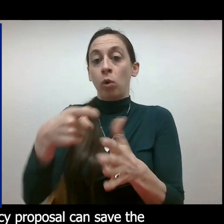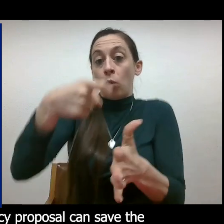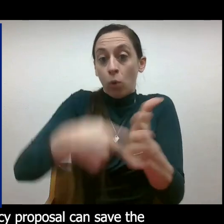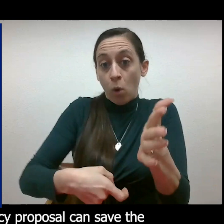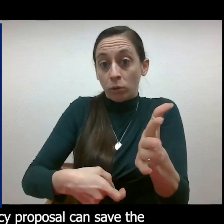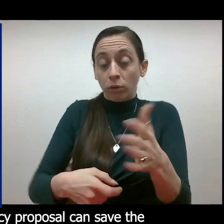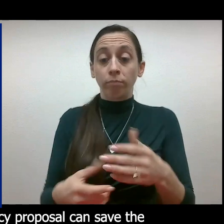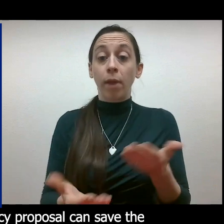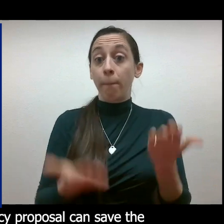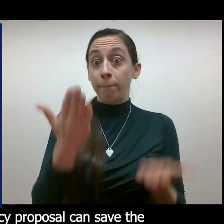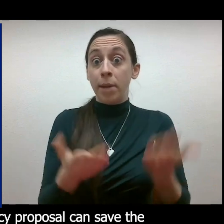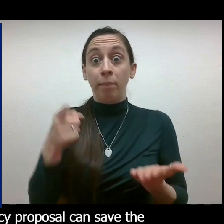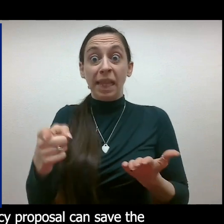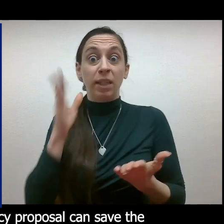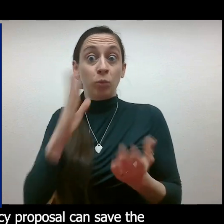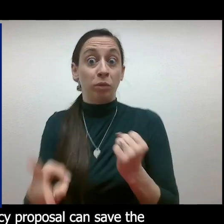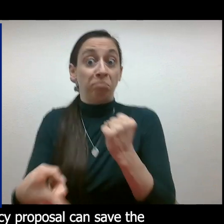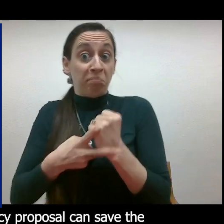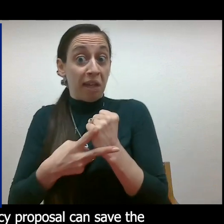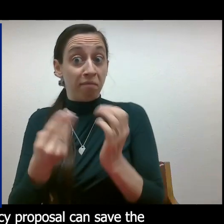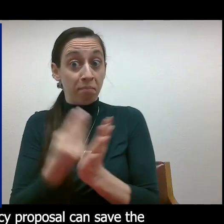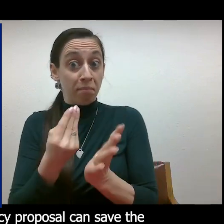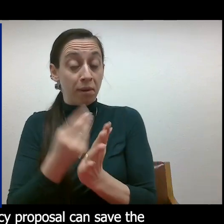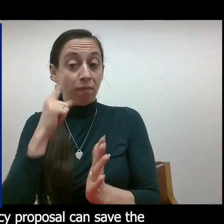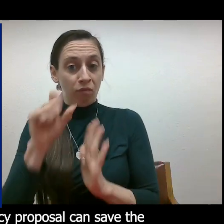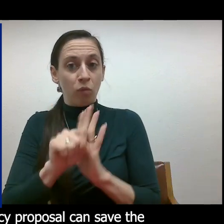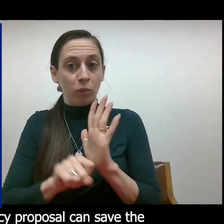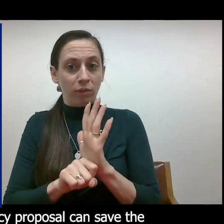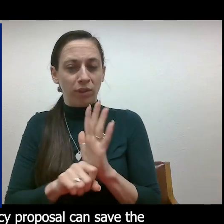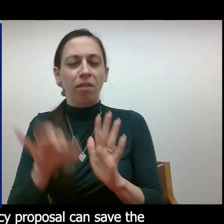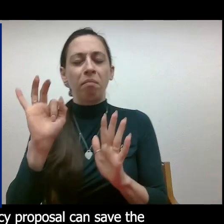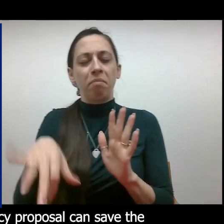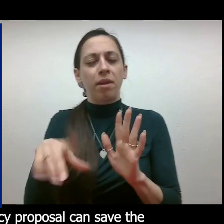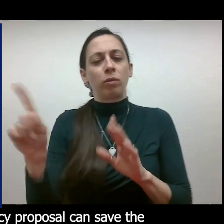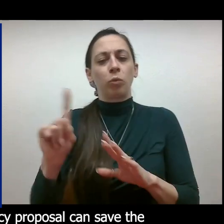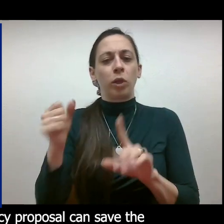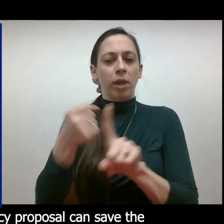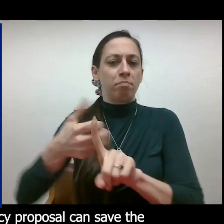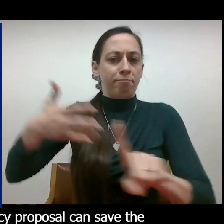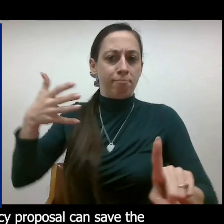It could also be related to how this policy proposal can save the state money.